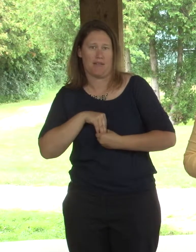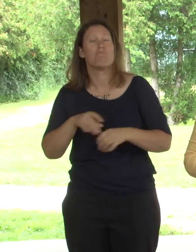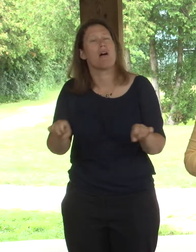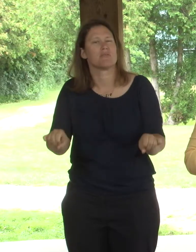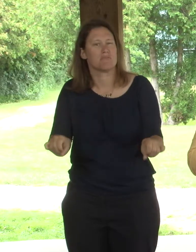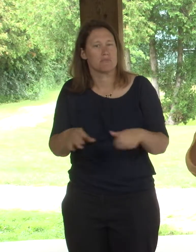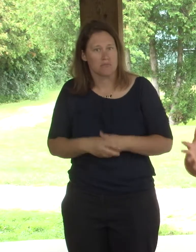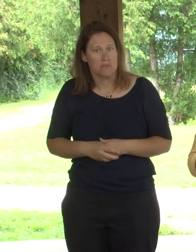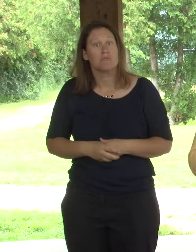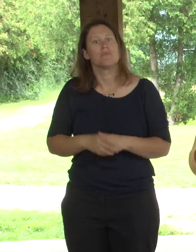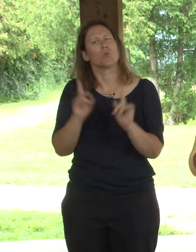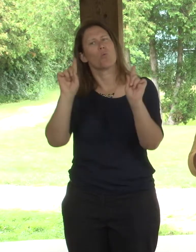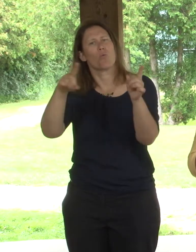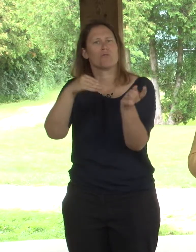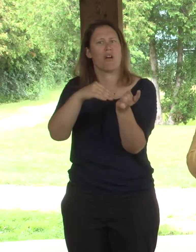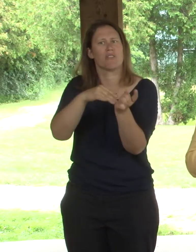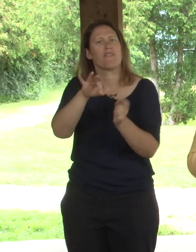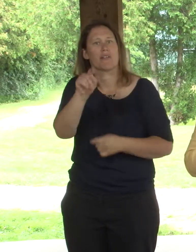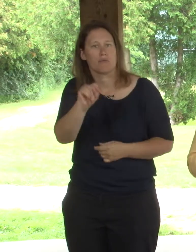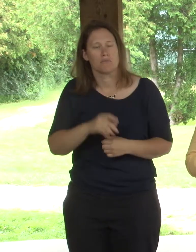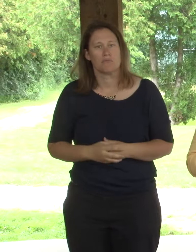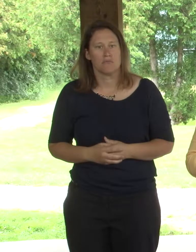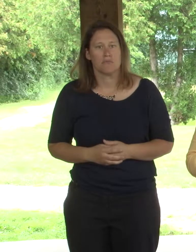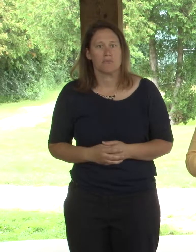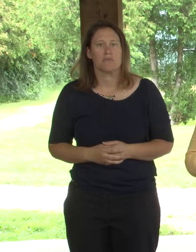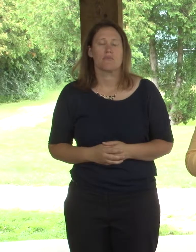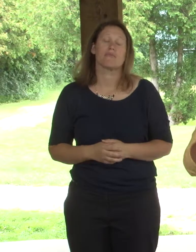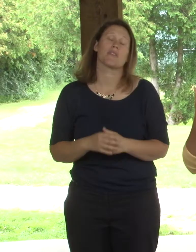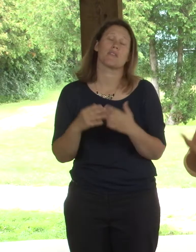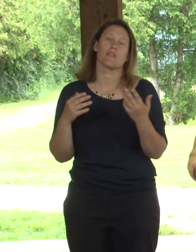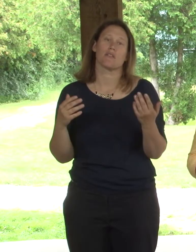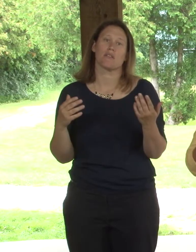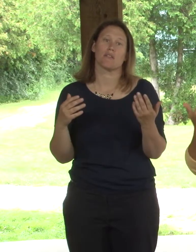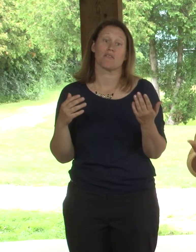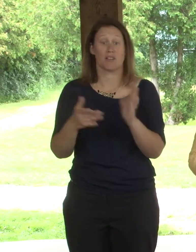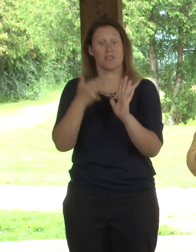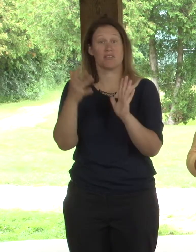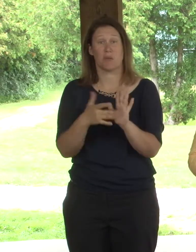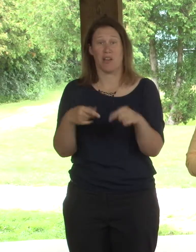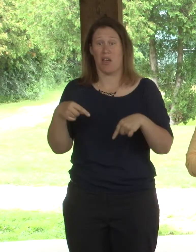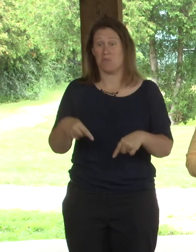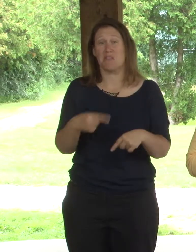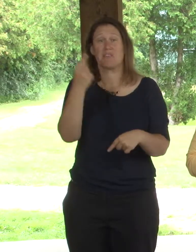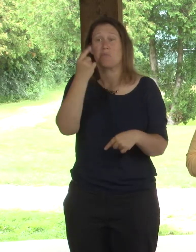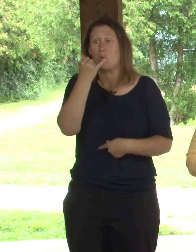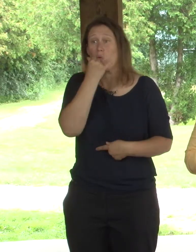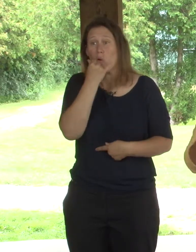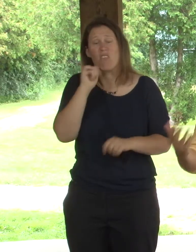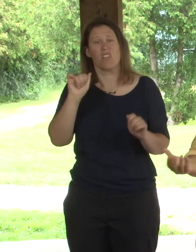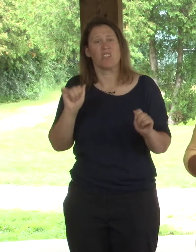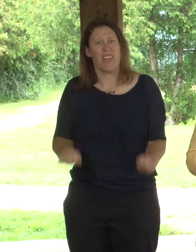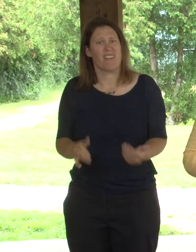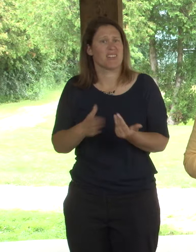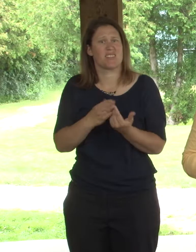look into. And a lot of times these conditions can be easily remedied with quick response and quick action. A